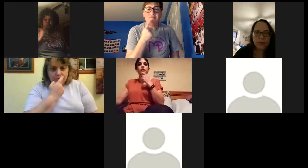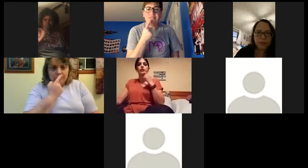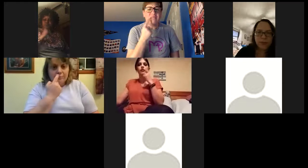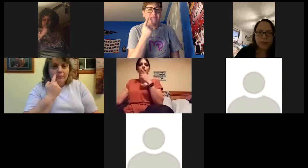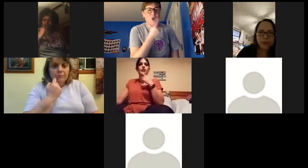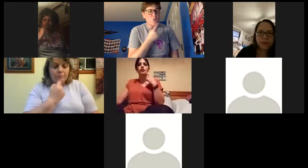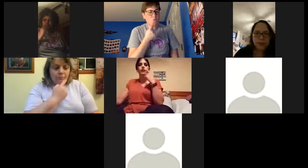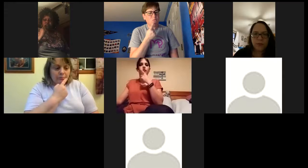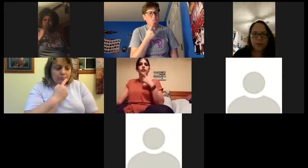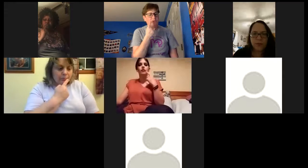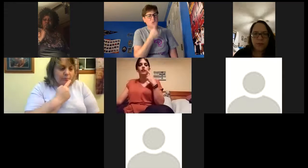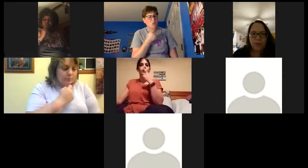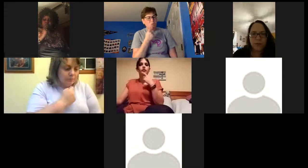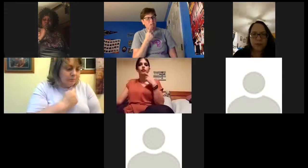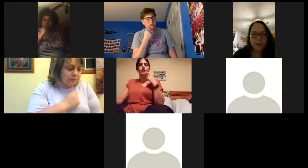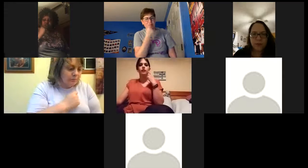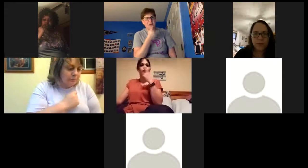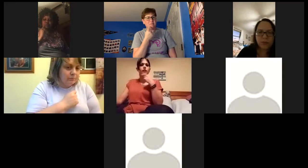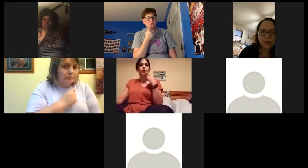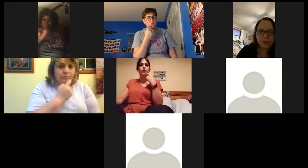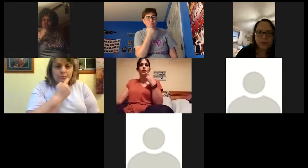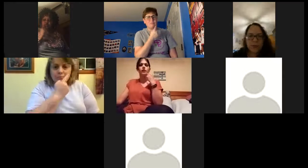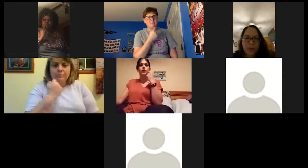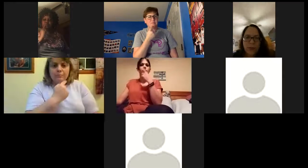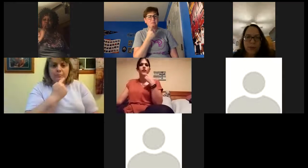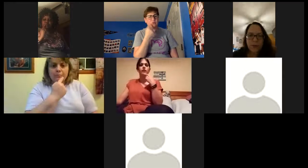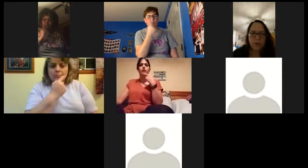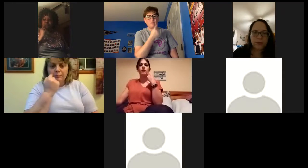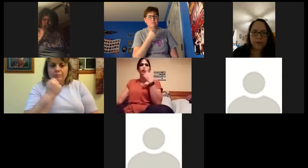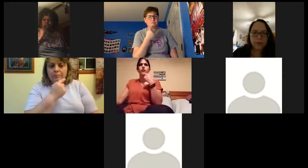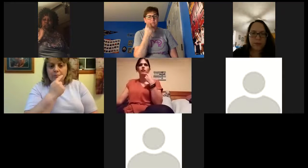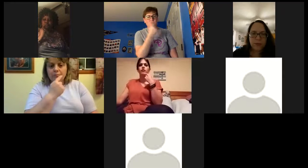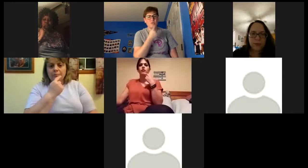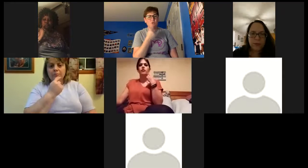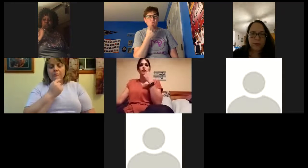mouth. Like, who? Who are you talking about? Who?